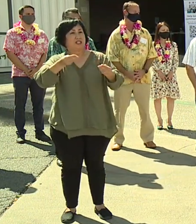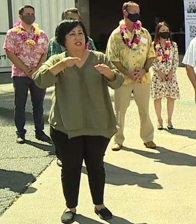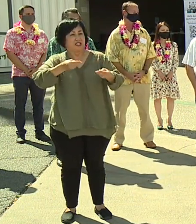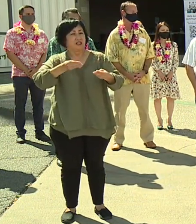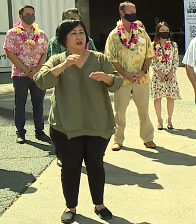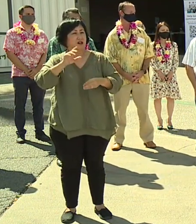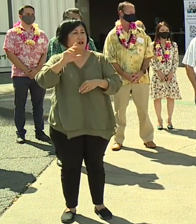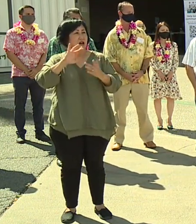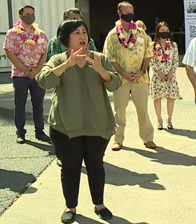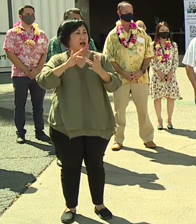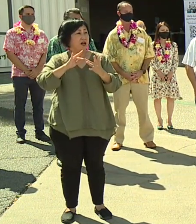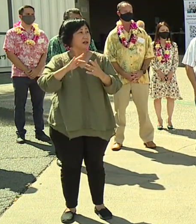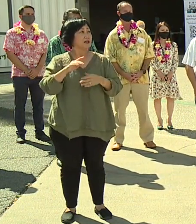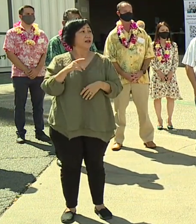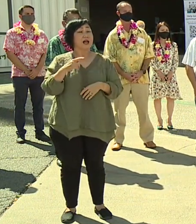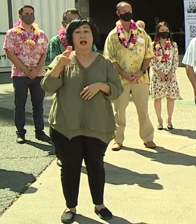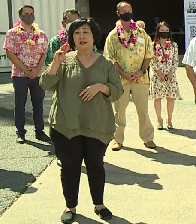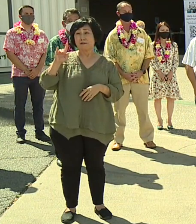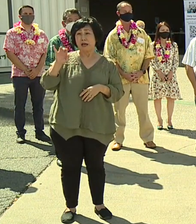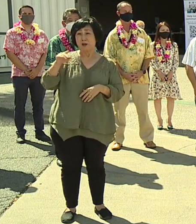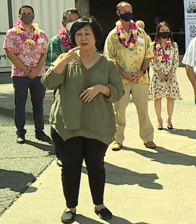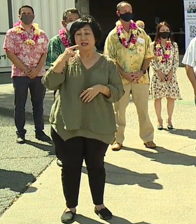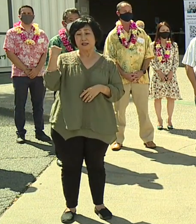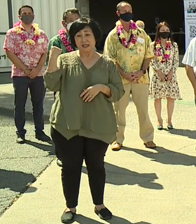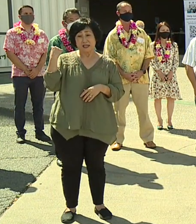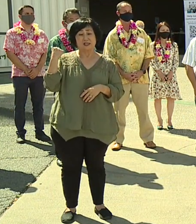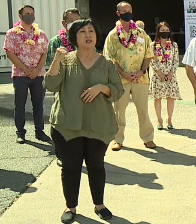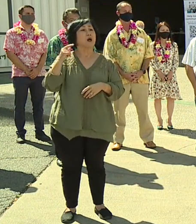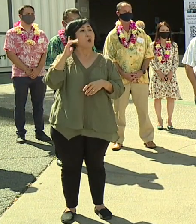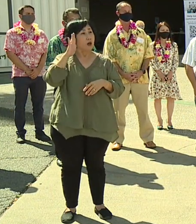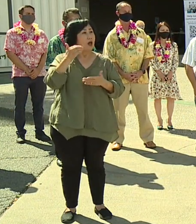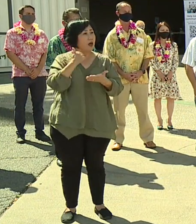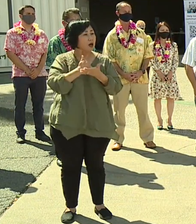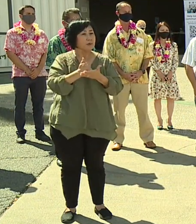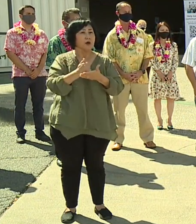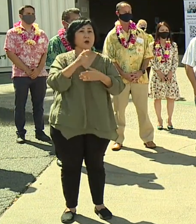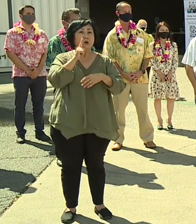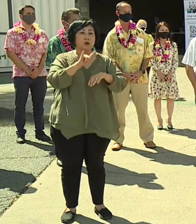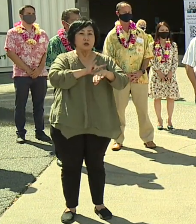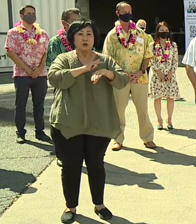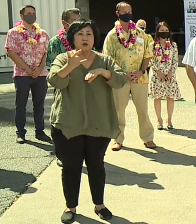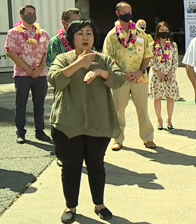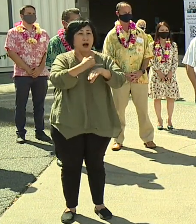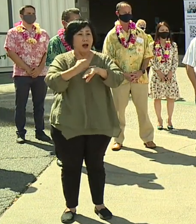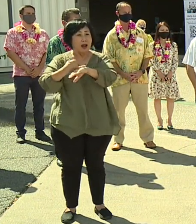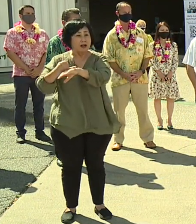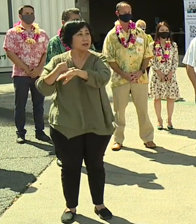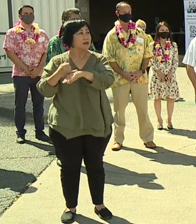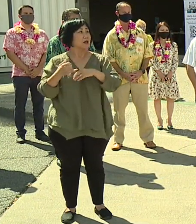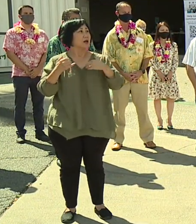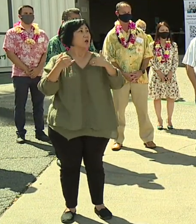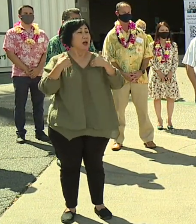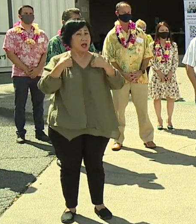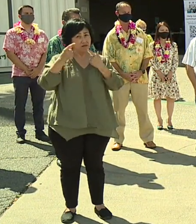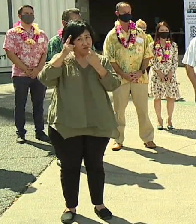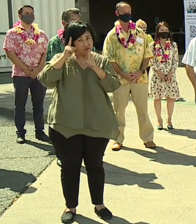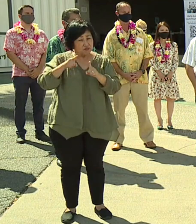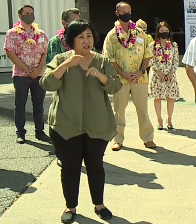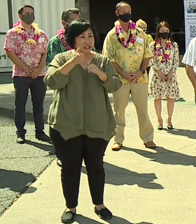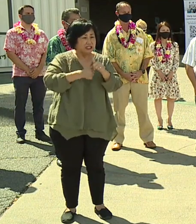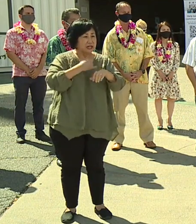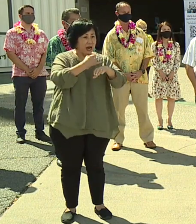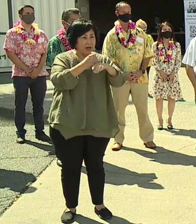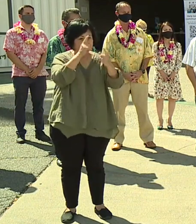As the mayor had said, it would facilitate inter-island travel. As you know, we do have a quarantine between